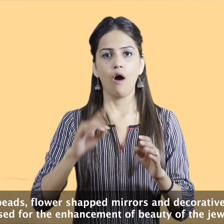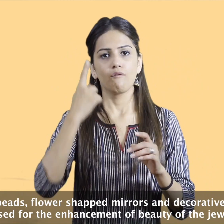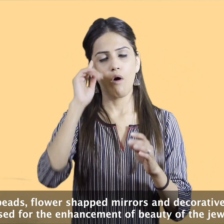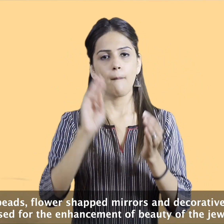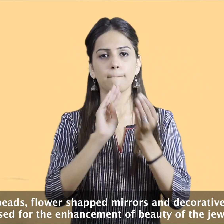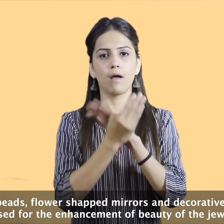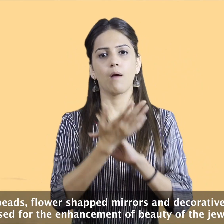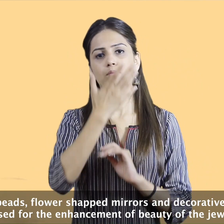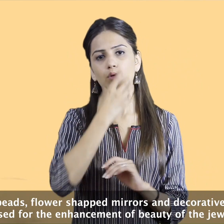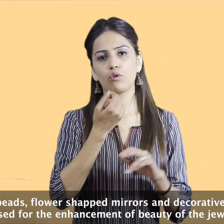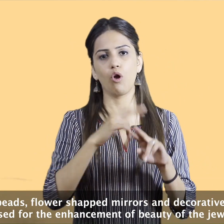jewelry.